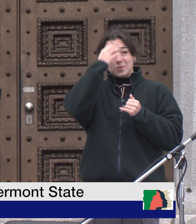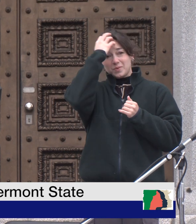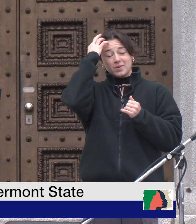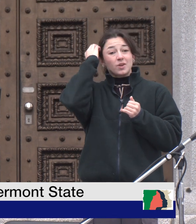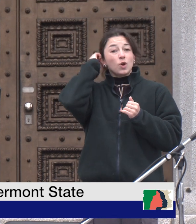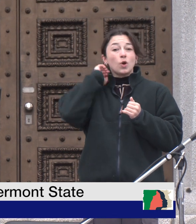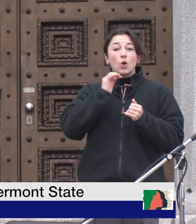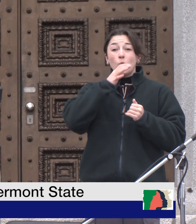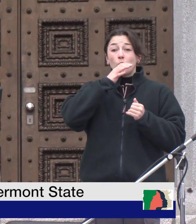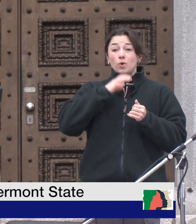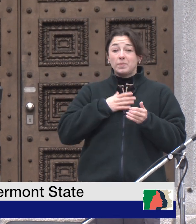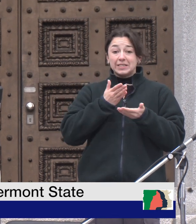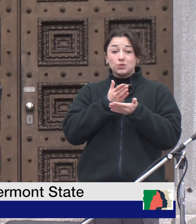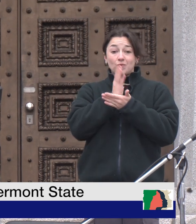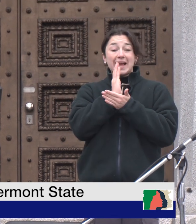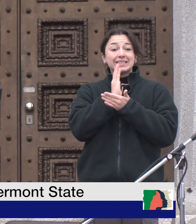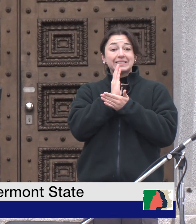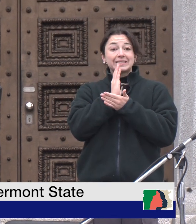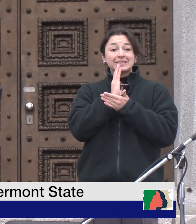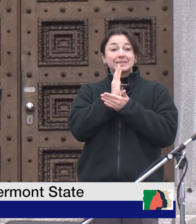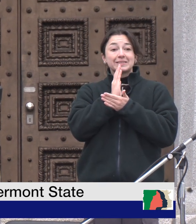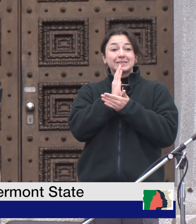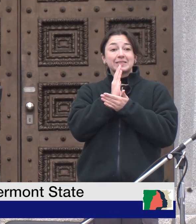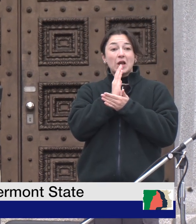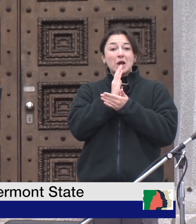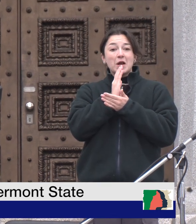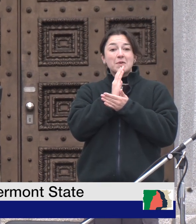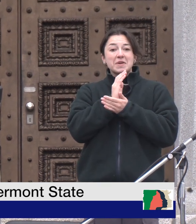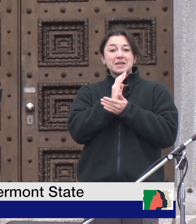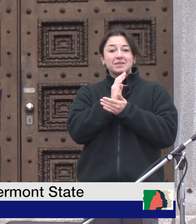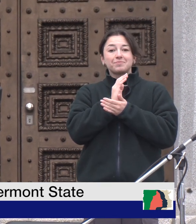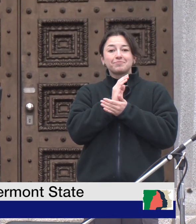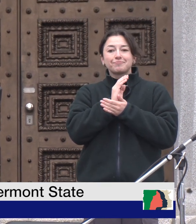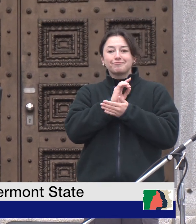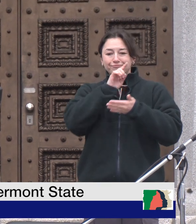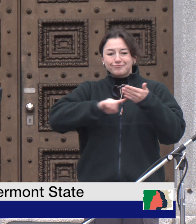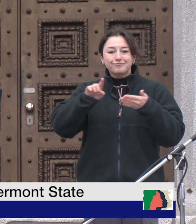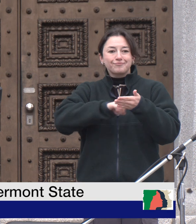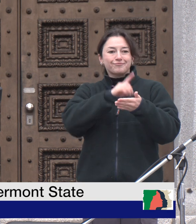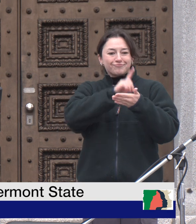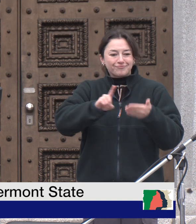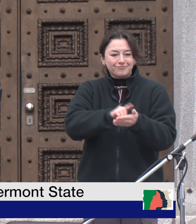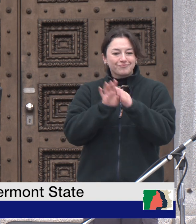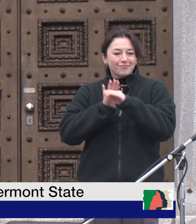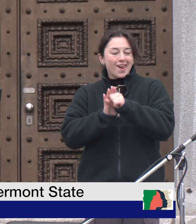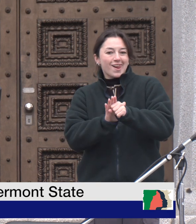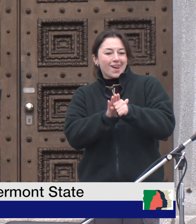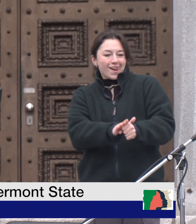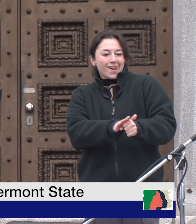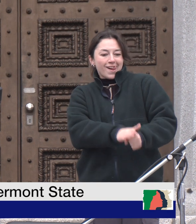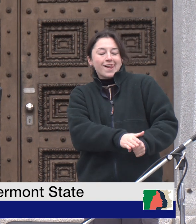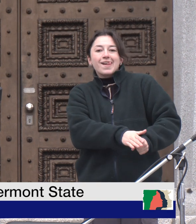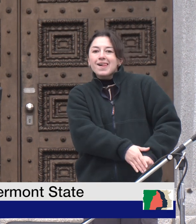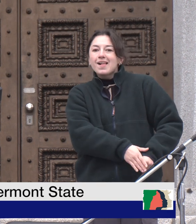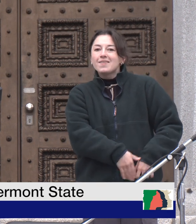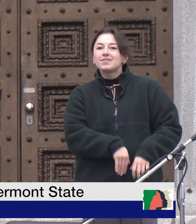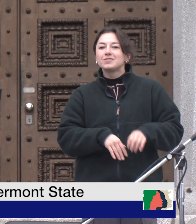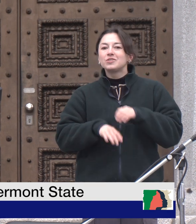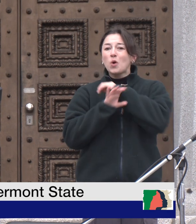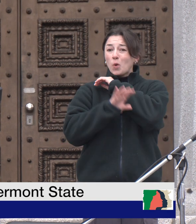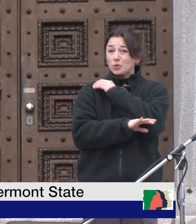are under assault, and the right of women that they enjoyed as a constitutional right to